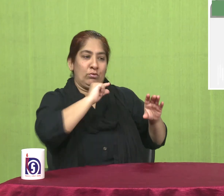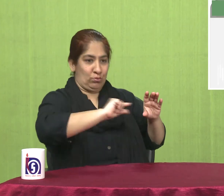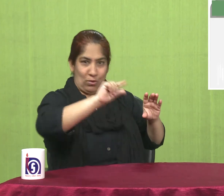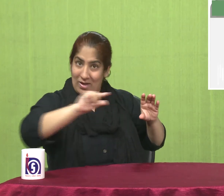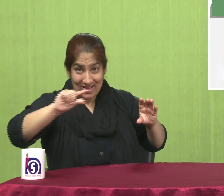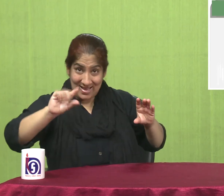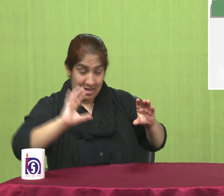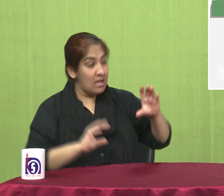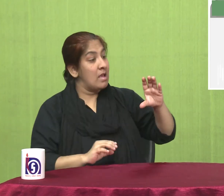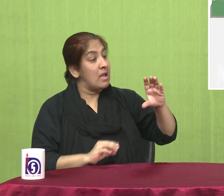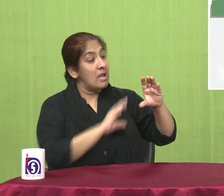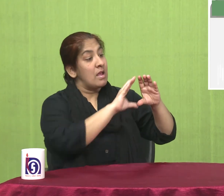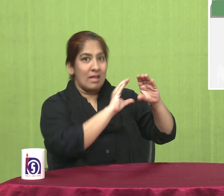additional stock.